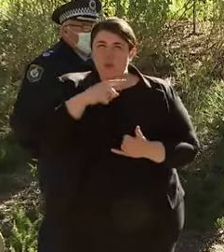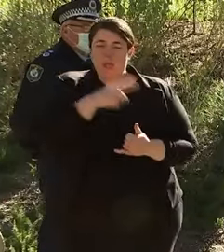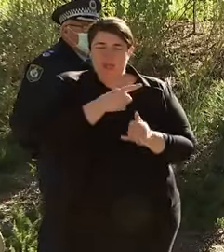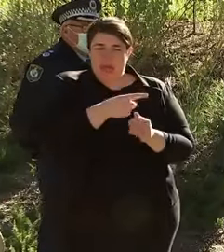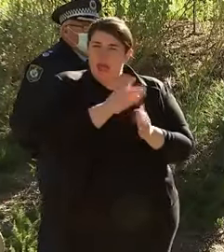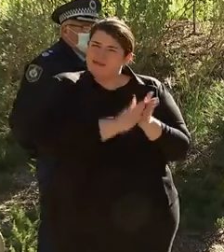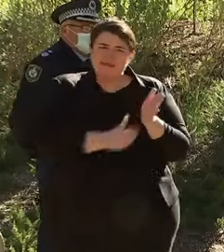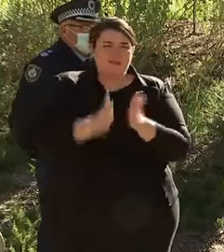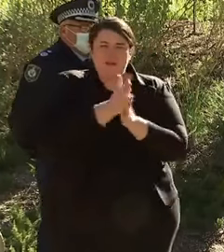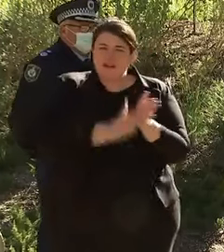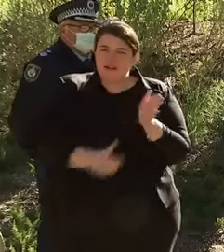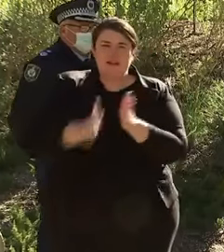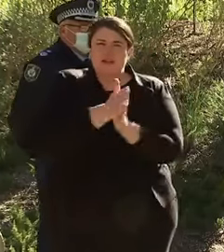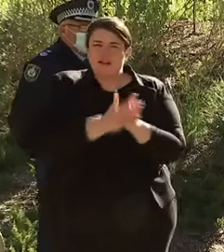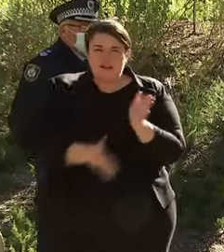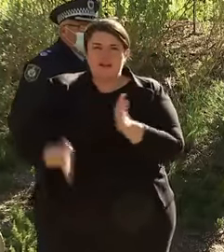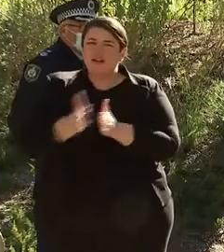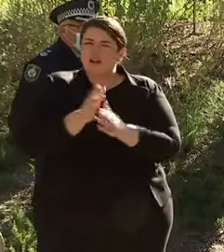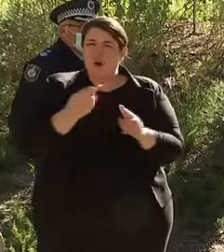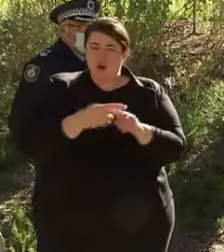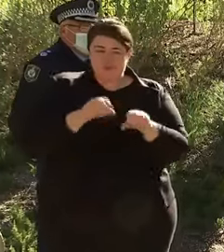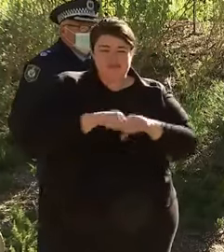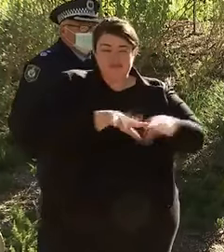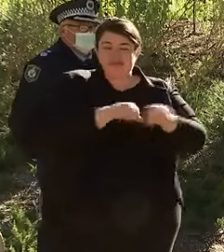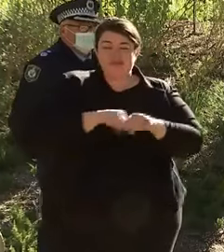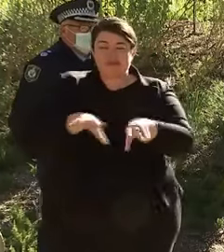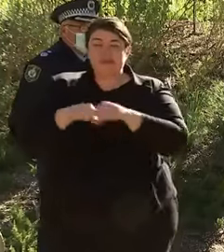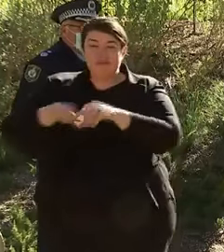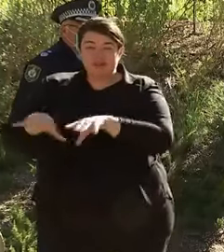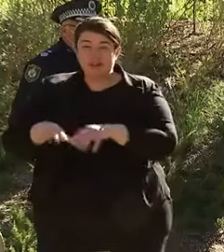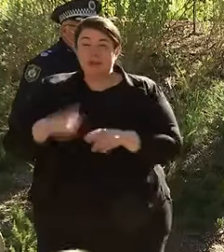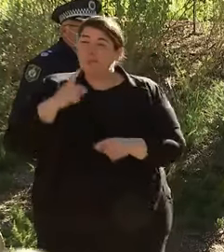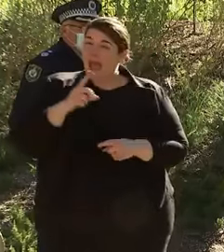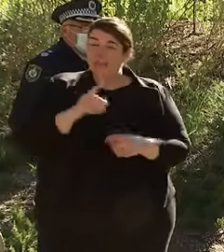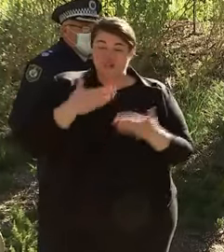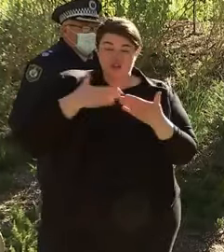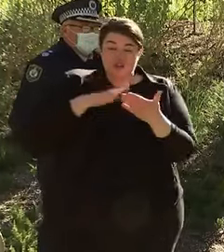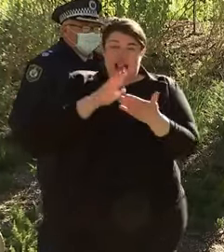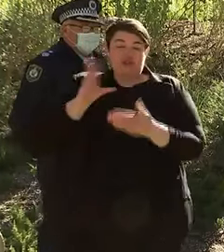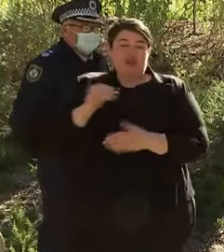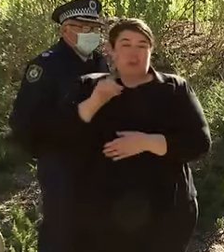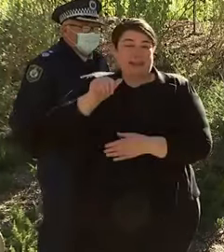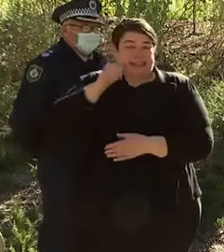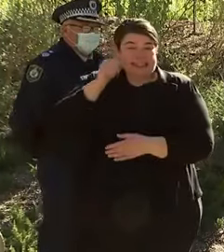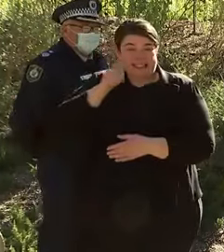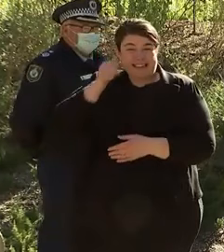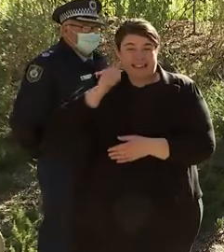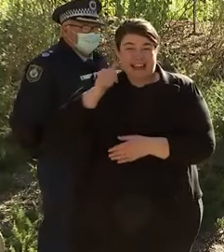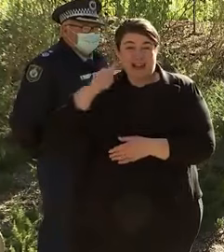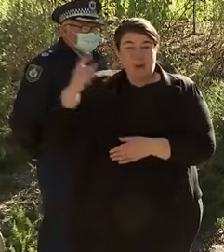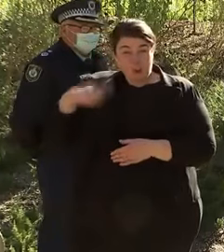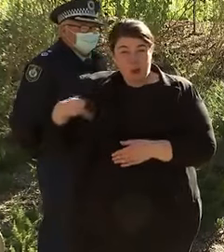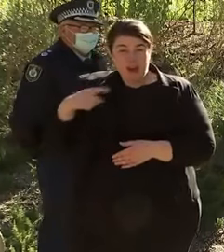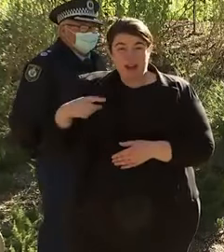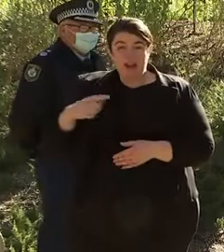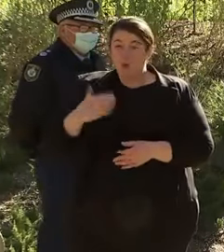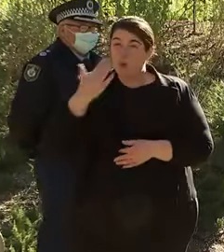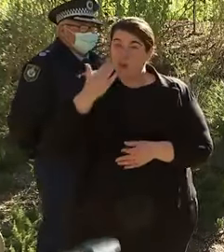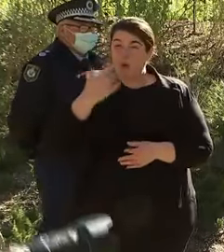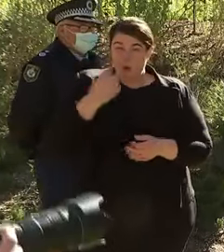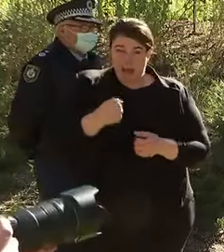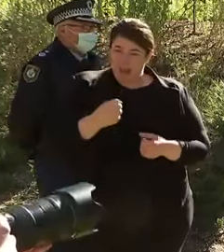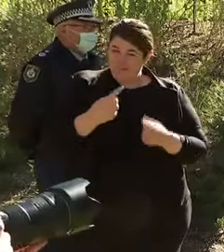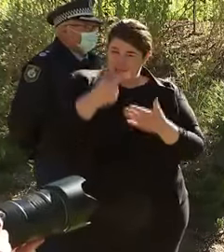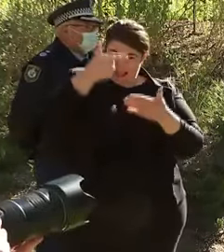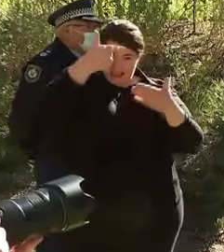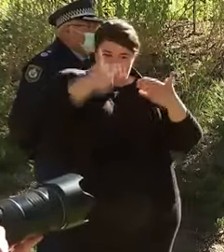race, a step ahead of the virus. But the challenge that was posed to us yesterday, which Dr. Chant presented, is when you have an